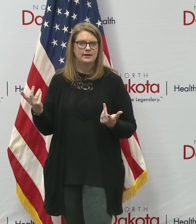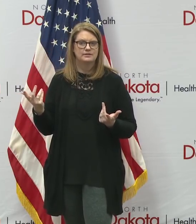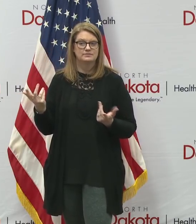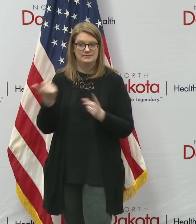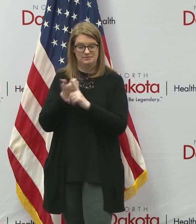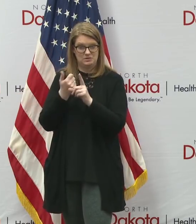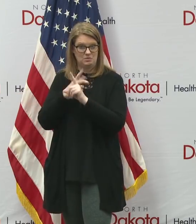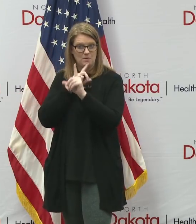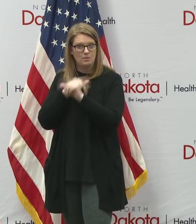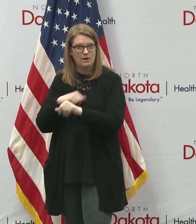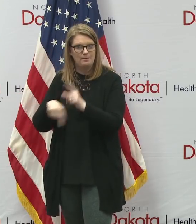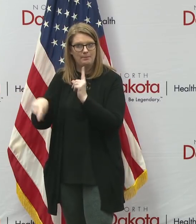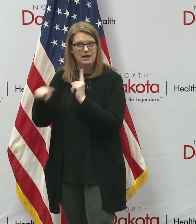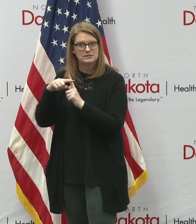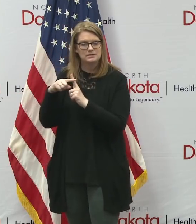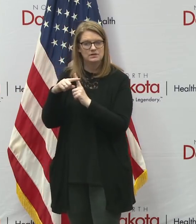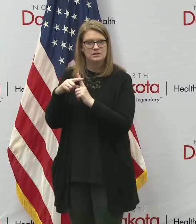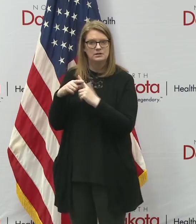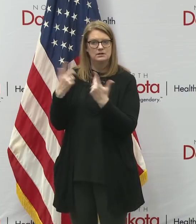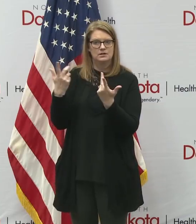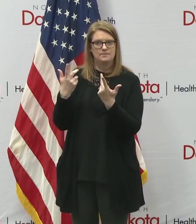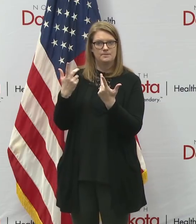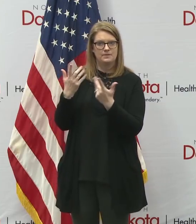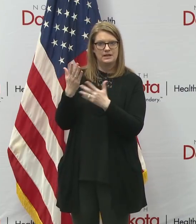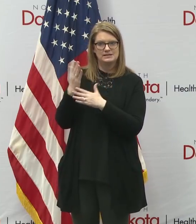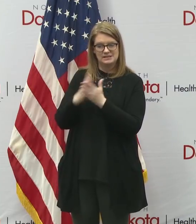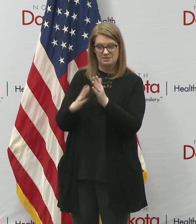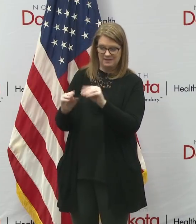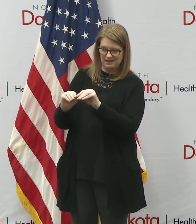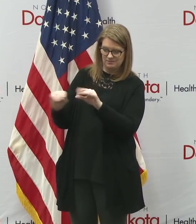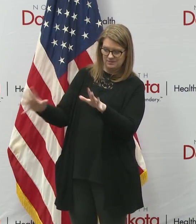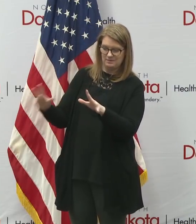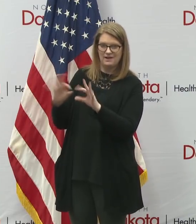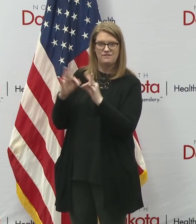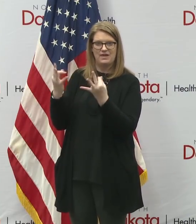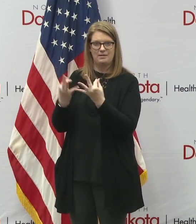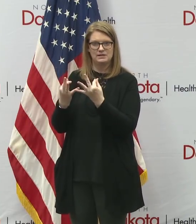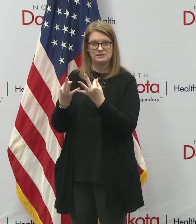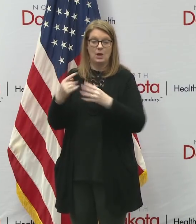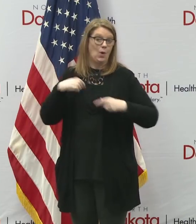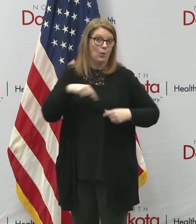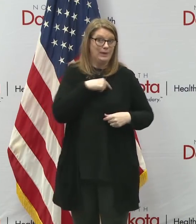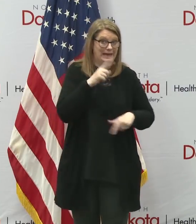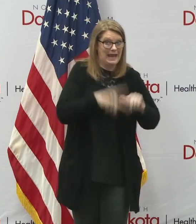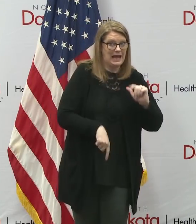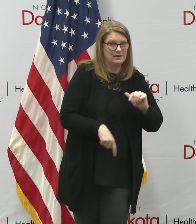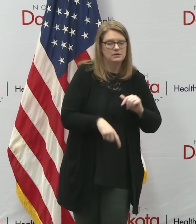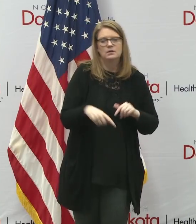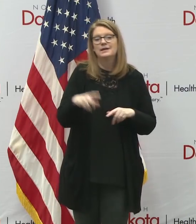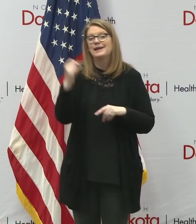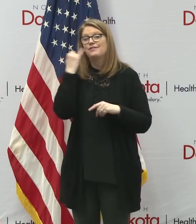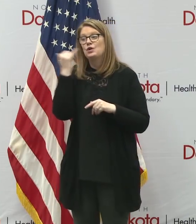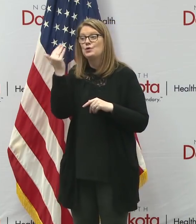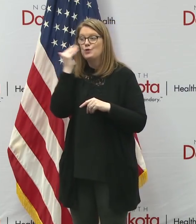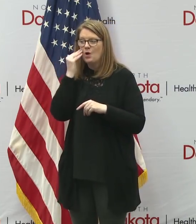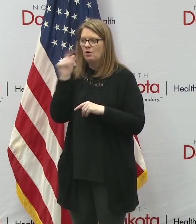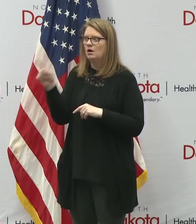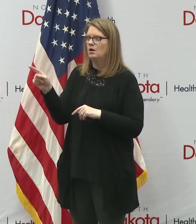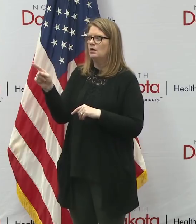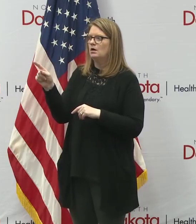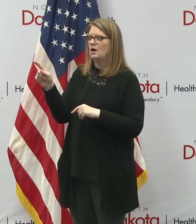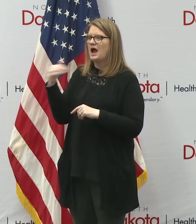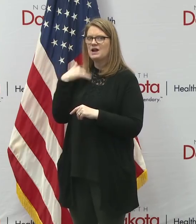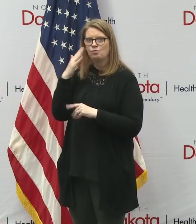been reported positive and some of that information is being released by families or others, we can't release it. But if you know someone, you know you're in contact with